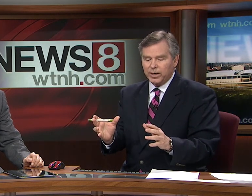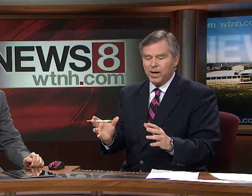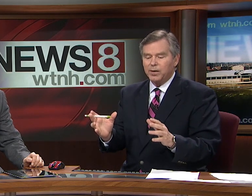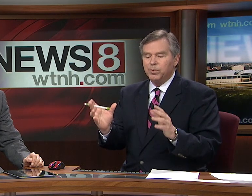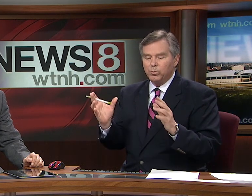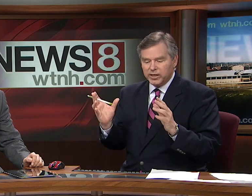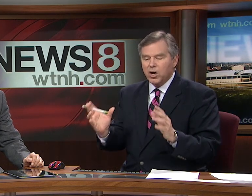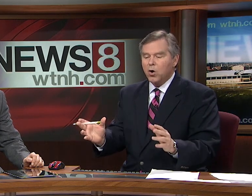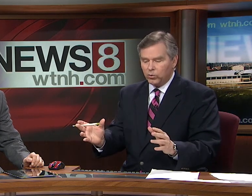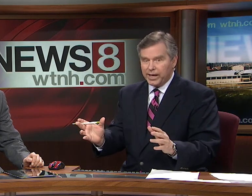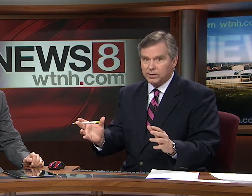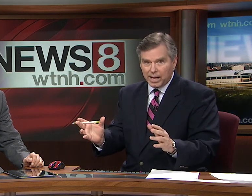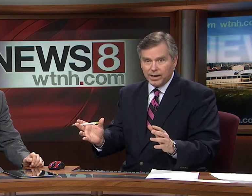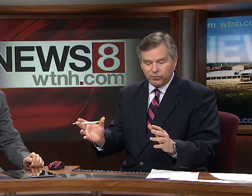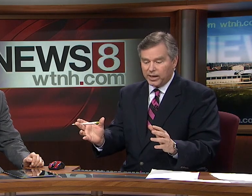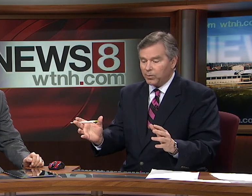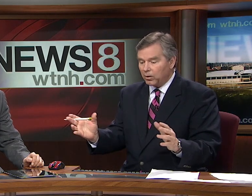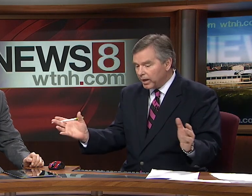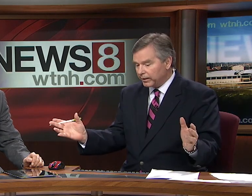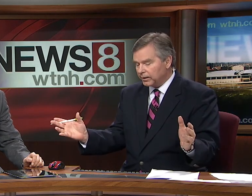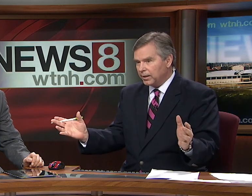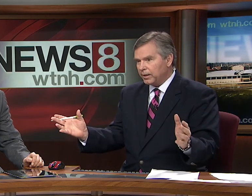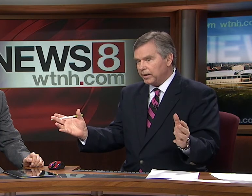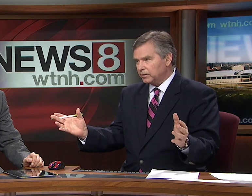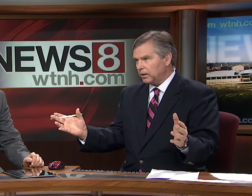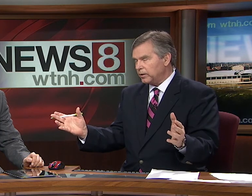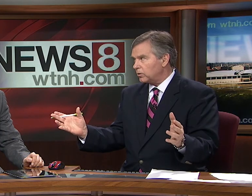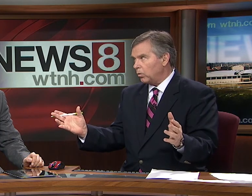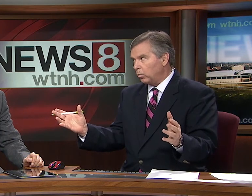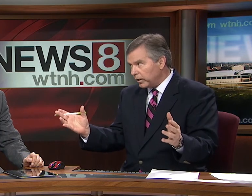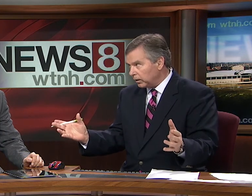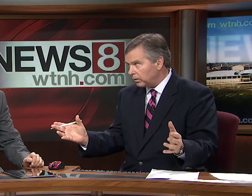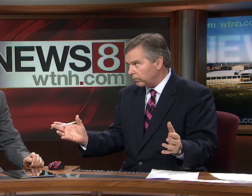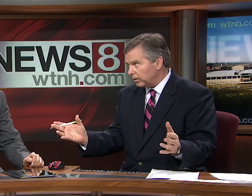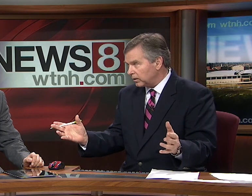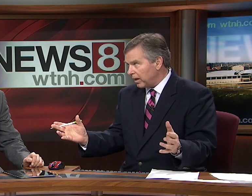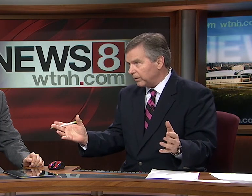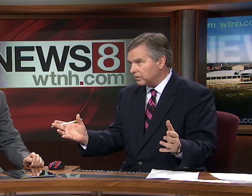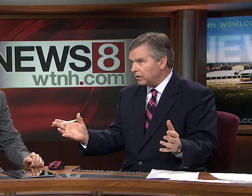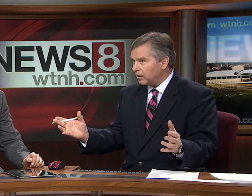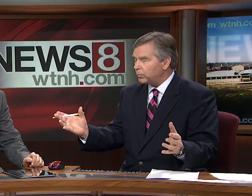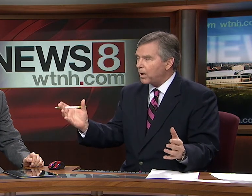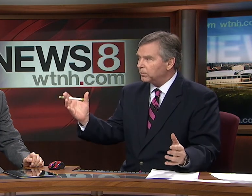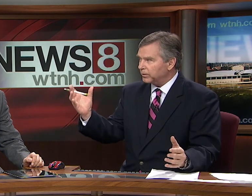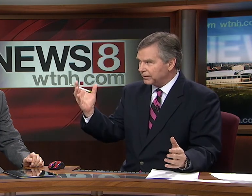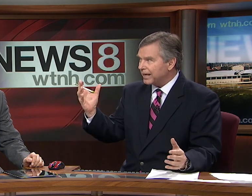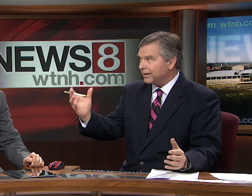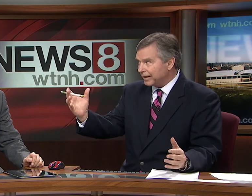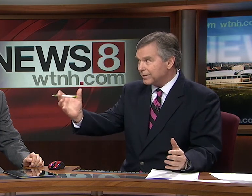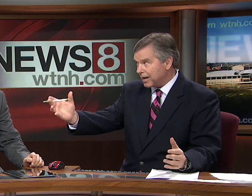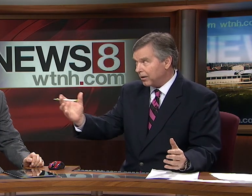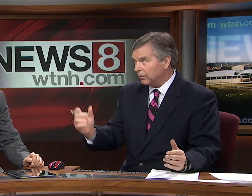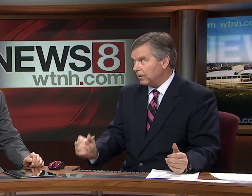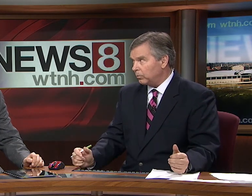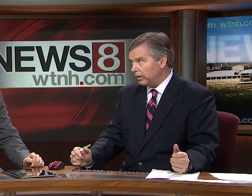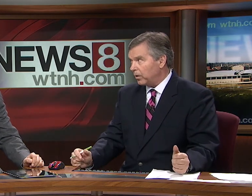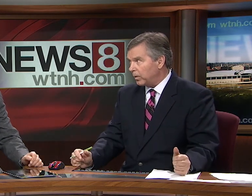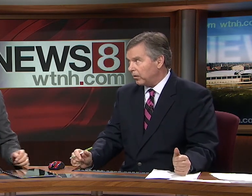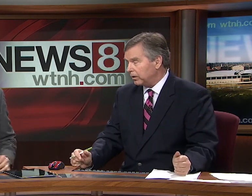time frame on it, but we know that time frame already is at least a week from the time they start, probably 10 days